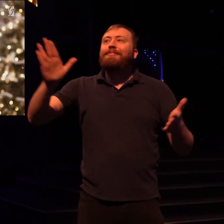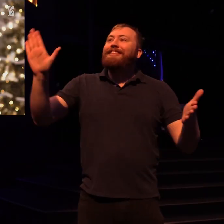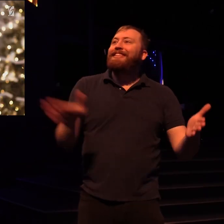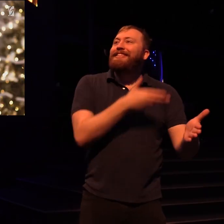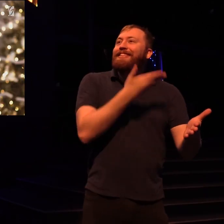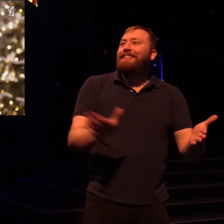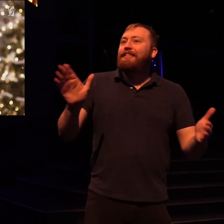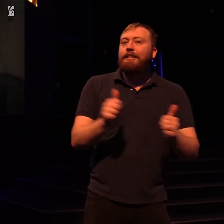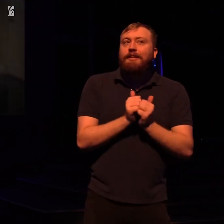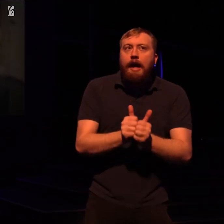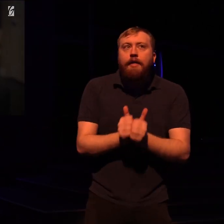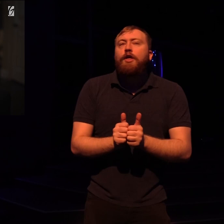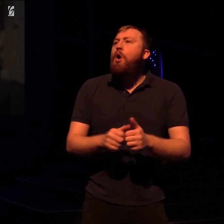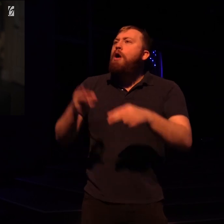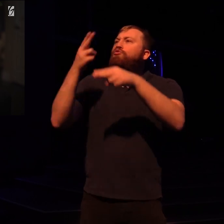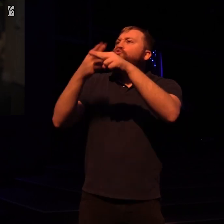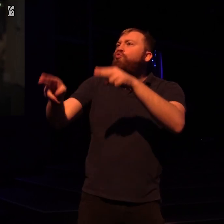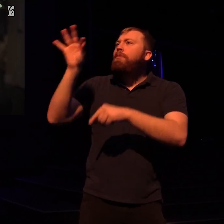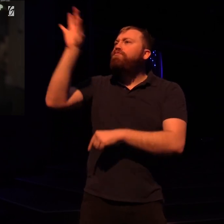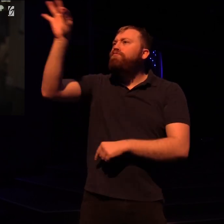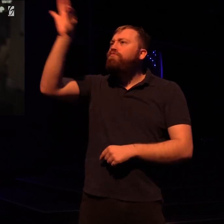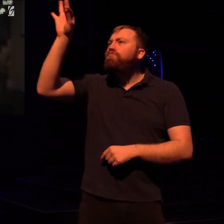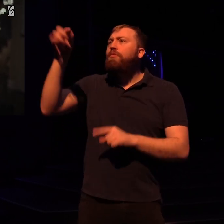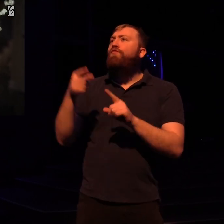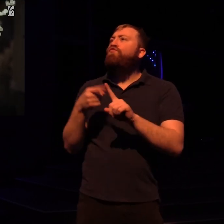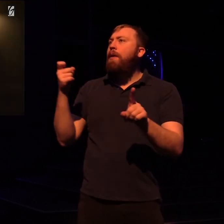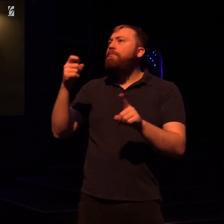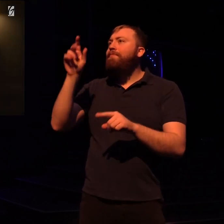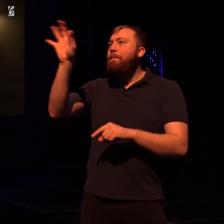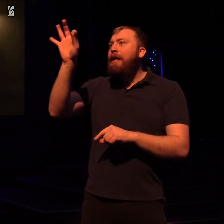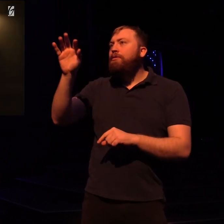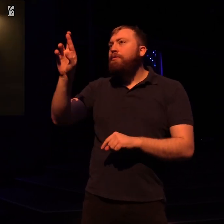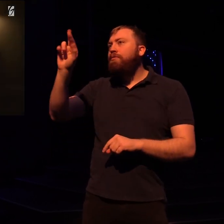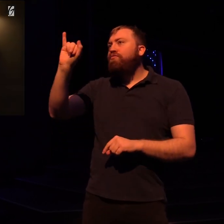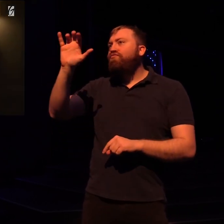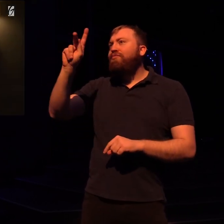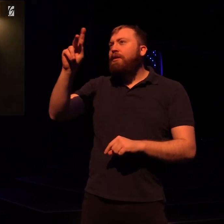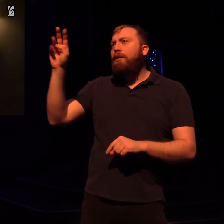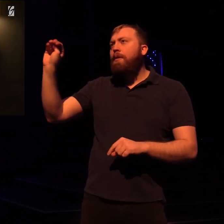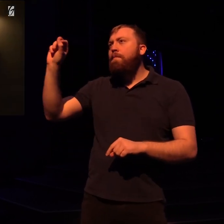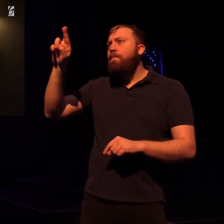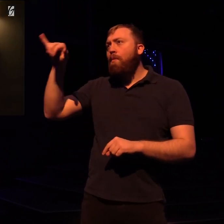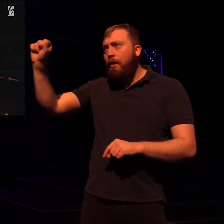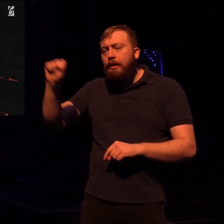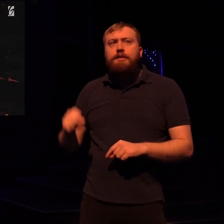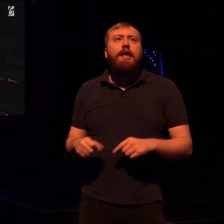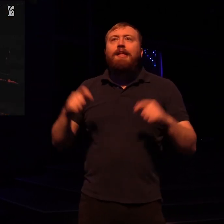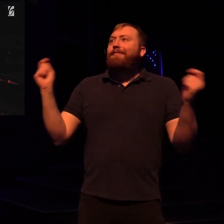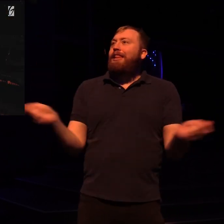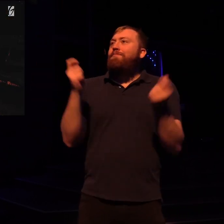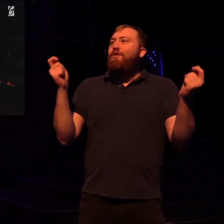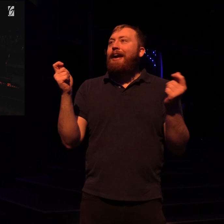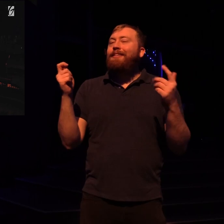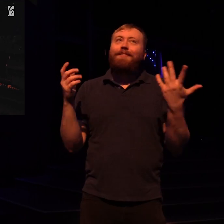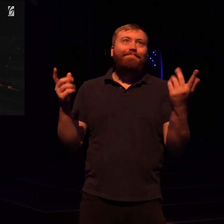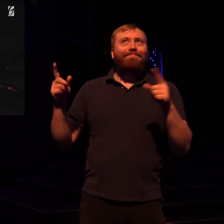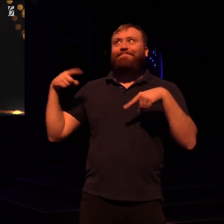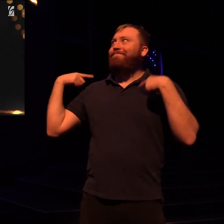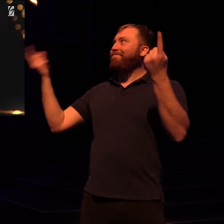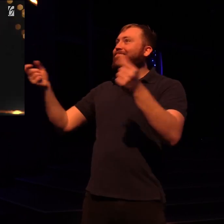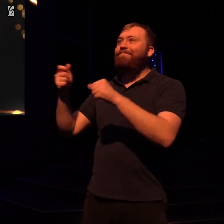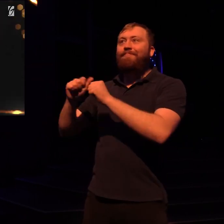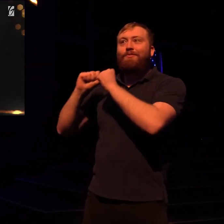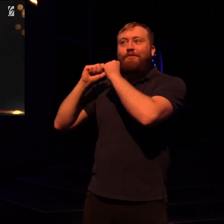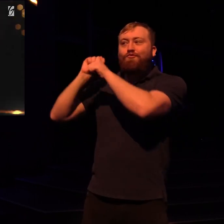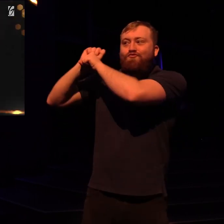a timely Christmas greeting from Pastor Robert Morris, and experience the classic candlelighting moment. We'll also enjoy special